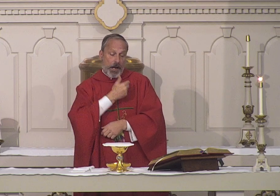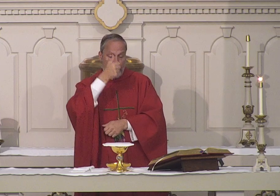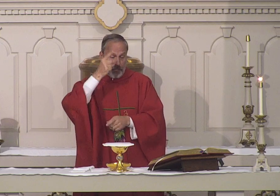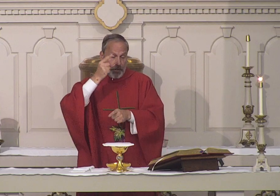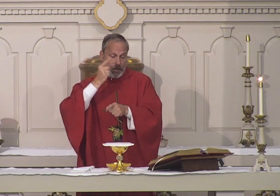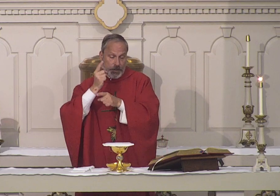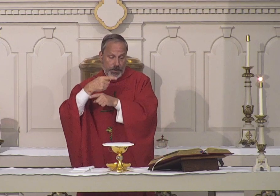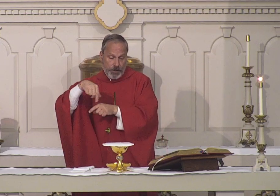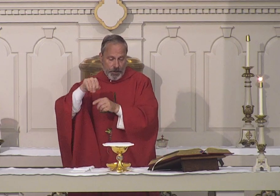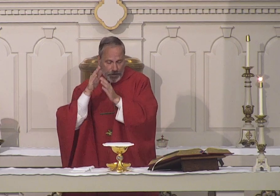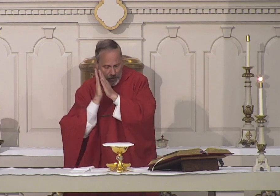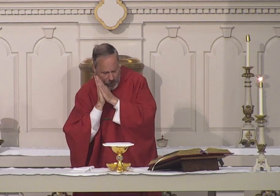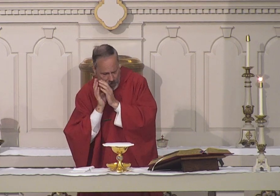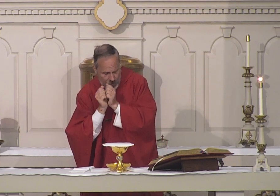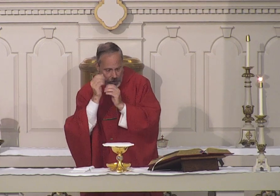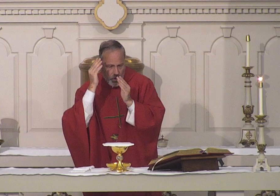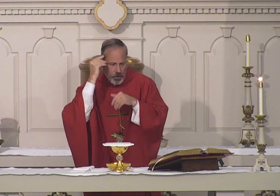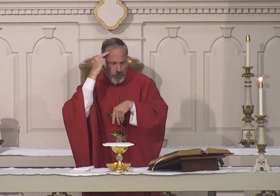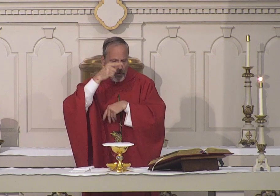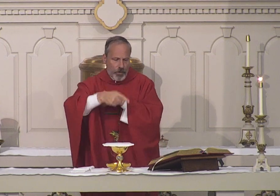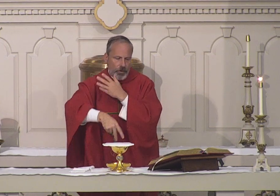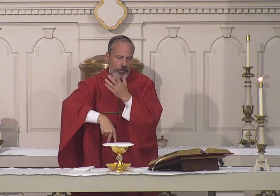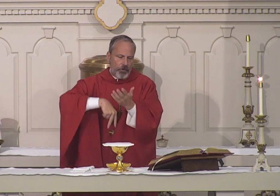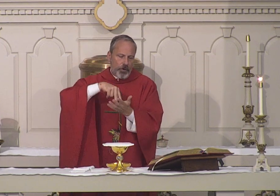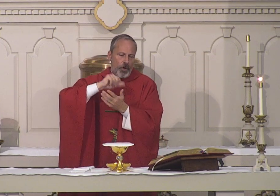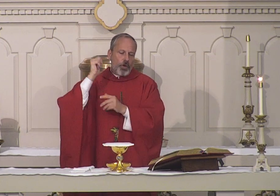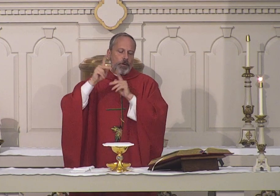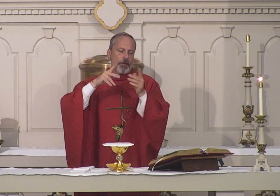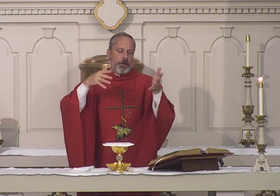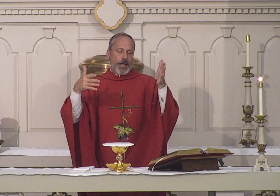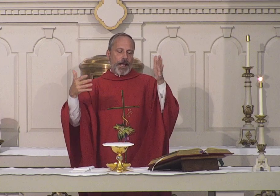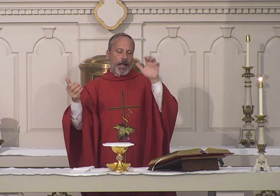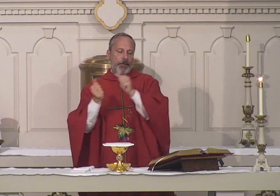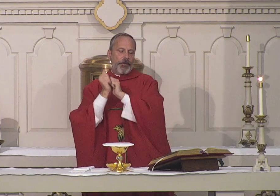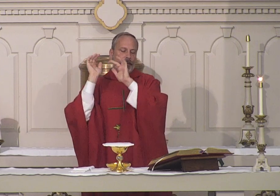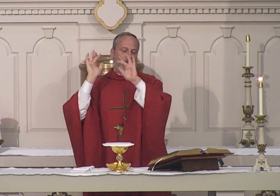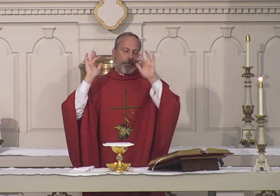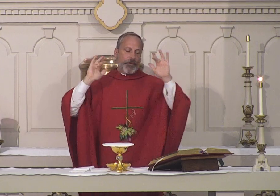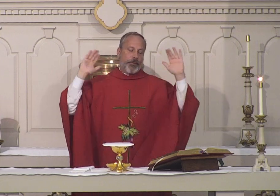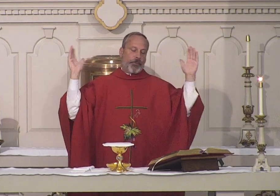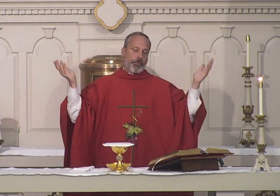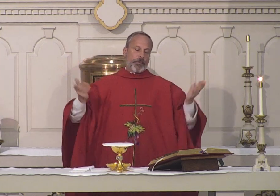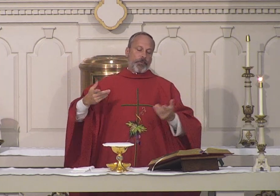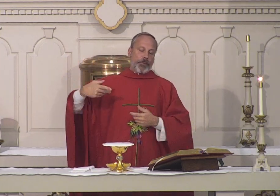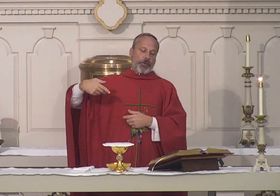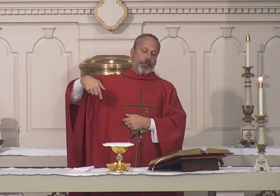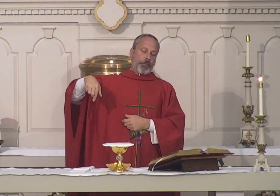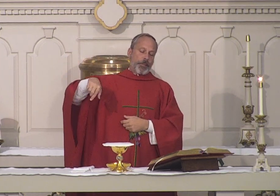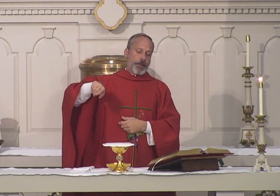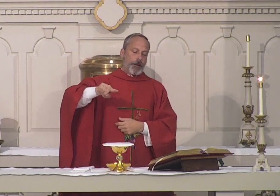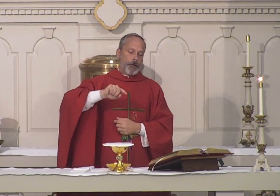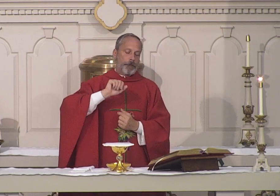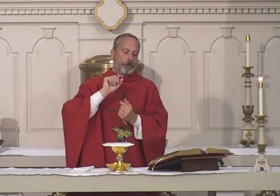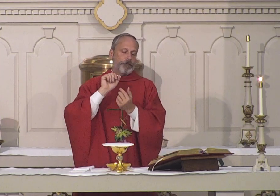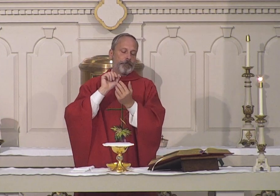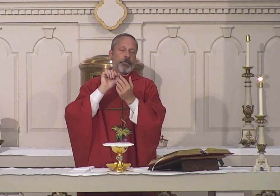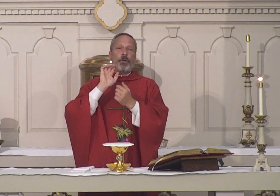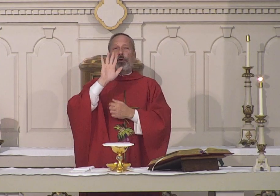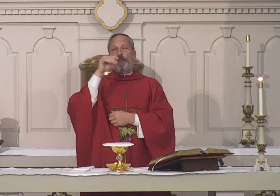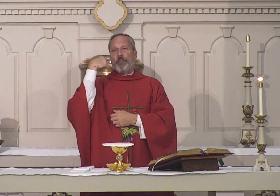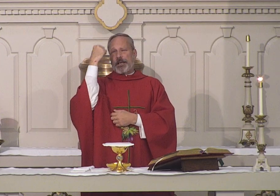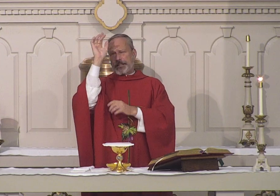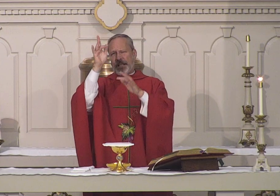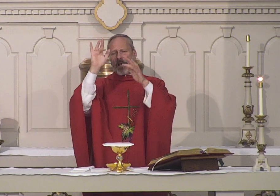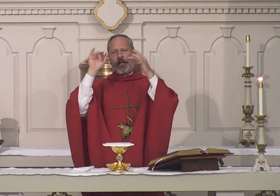Remember also our brothers and sisters who have fallen asleep in the hope of the resurrection, and all who have died in your